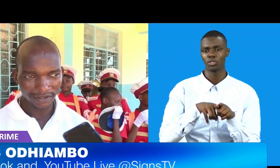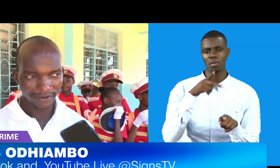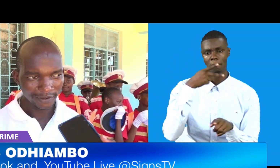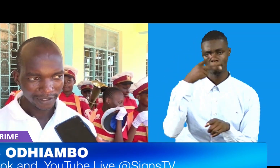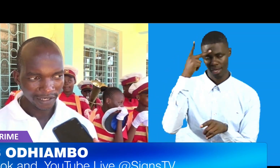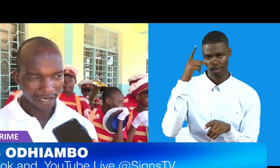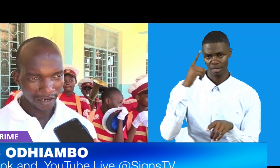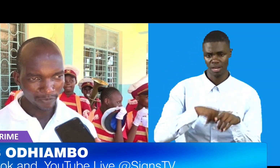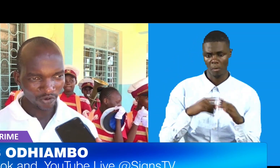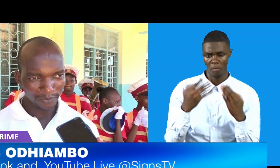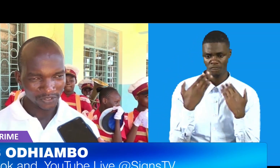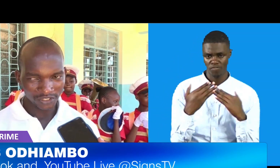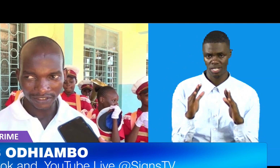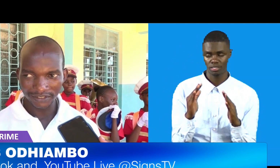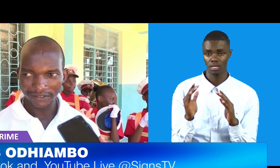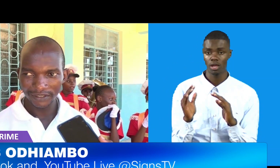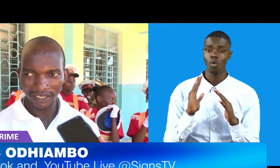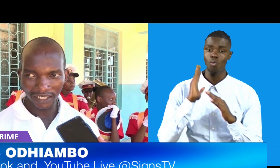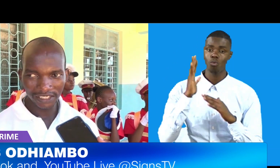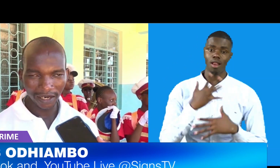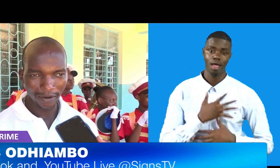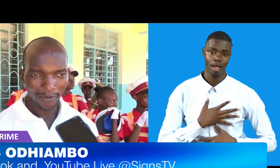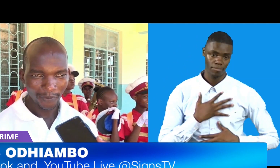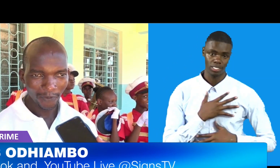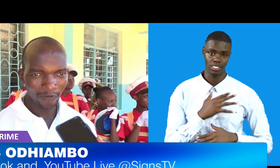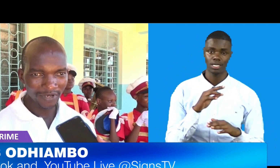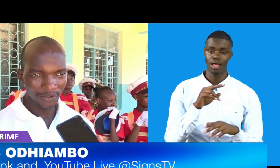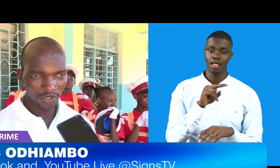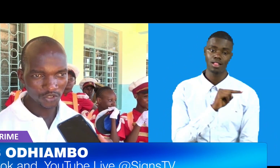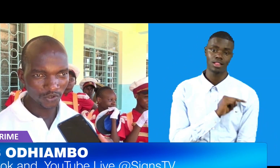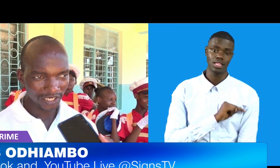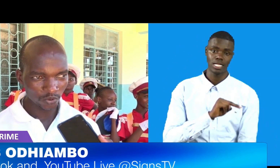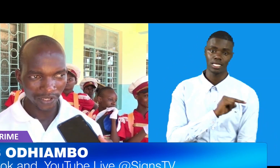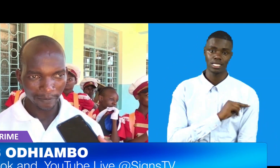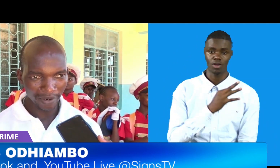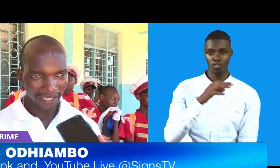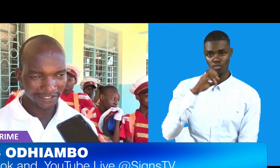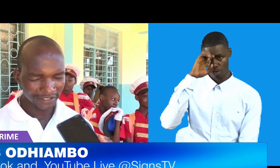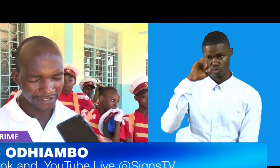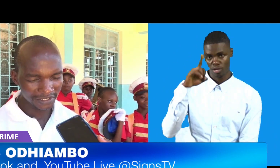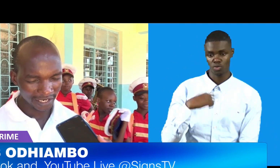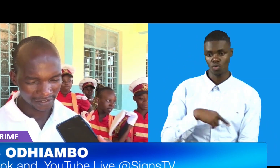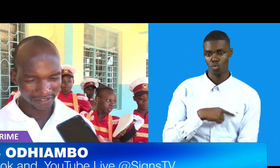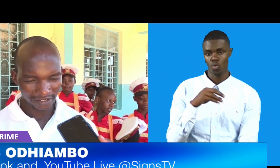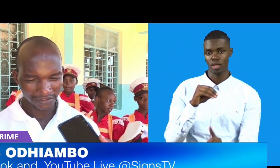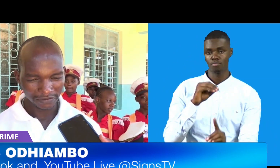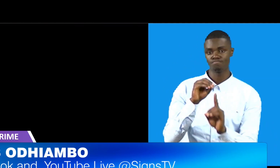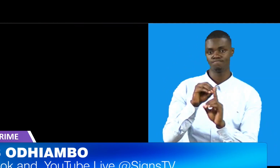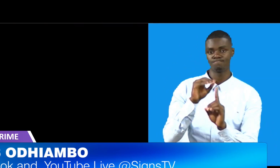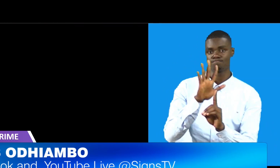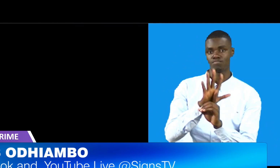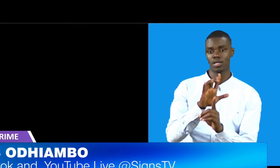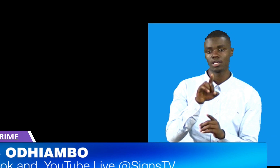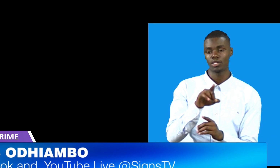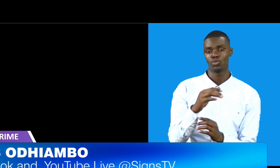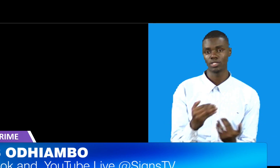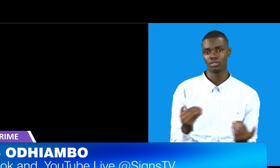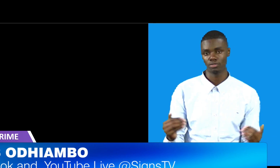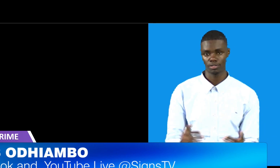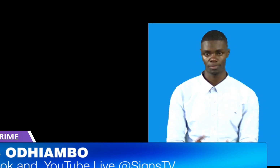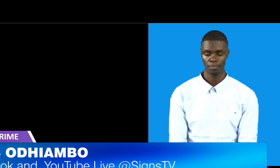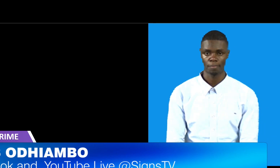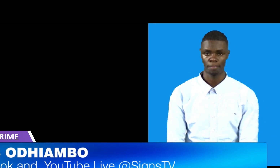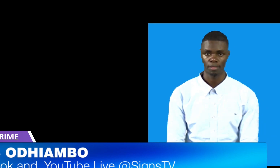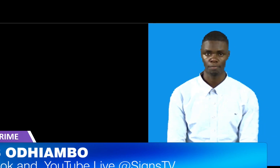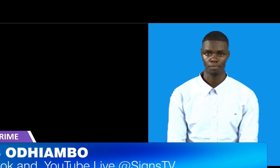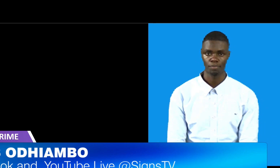of the day, they come to appreciate the nature of the education that we impart in these youngsters.